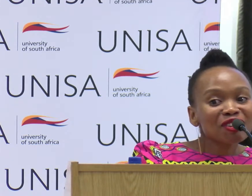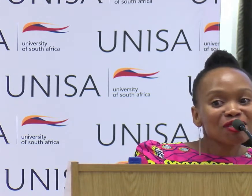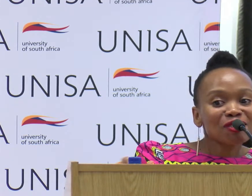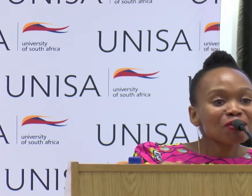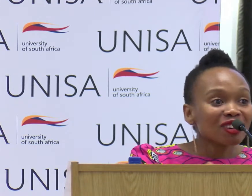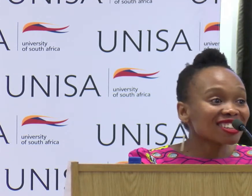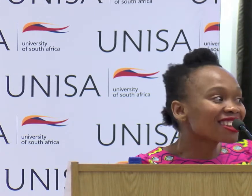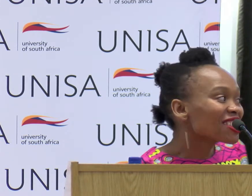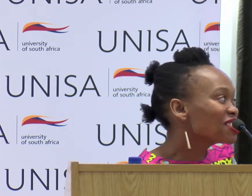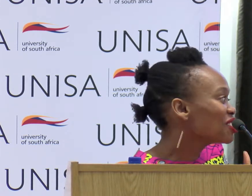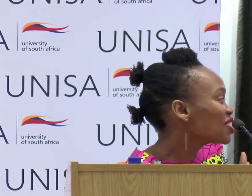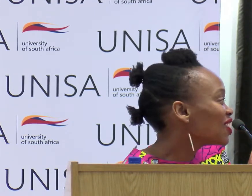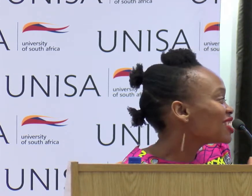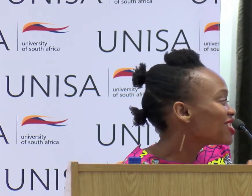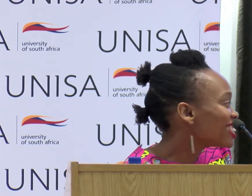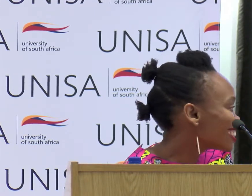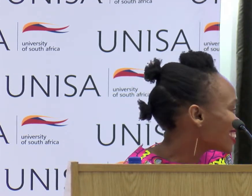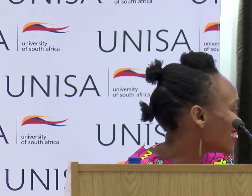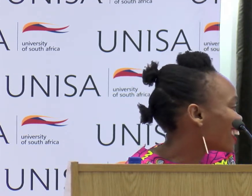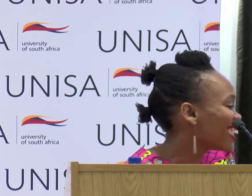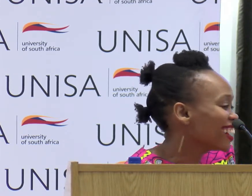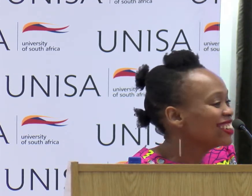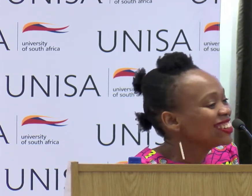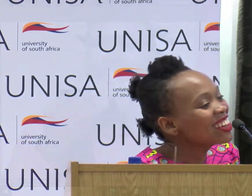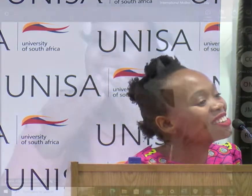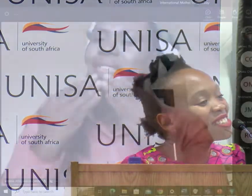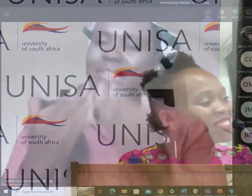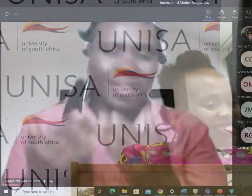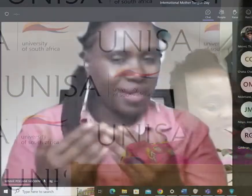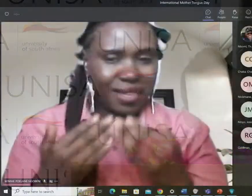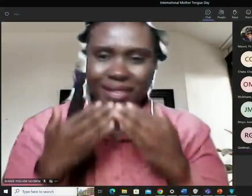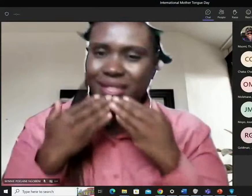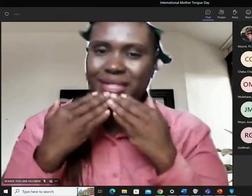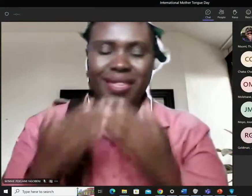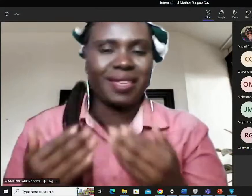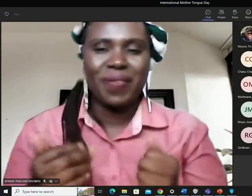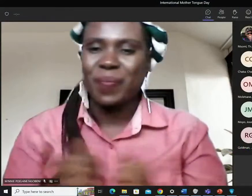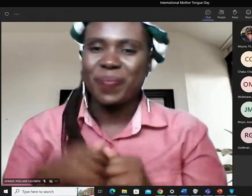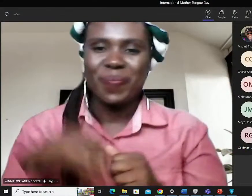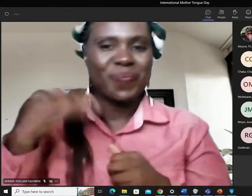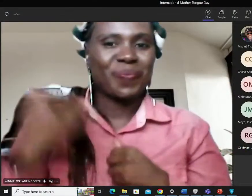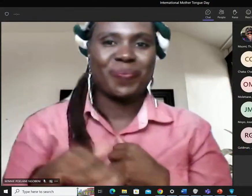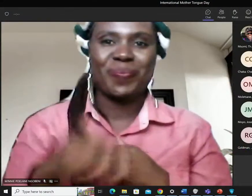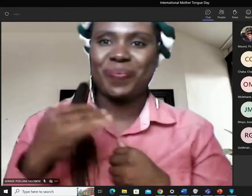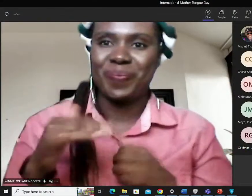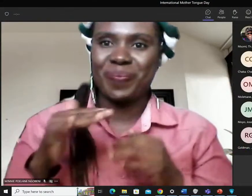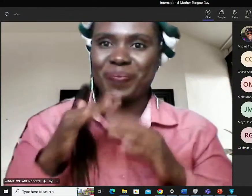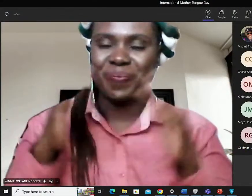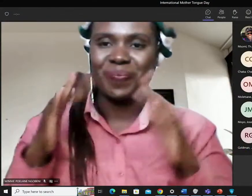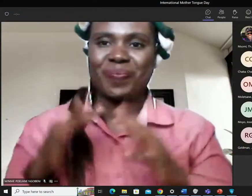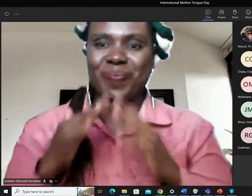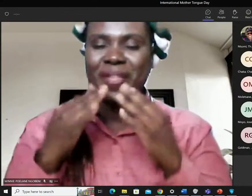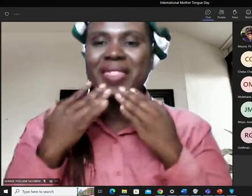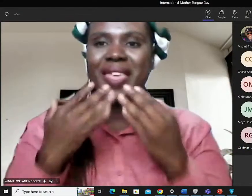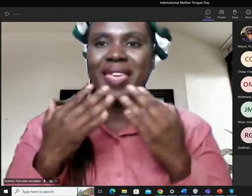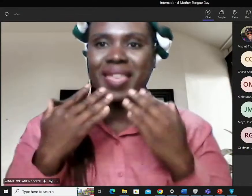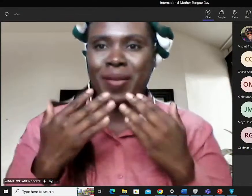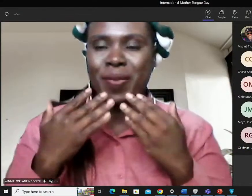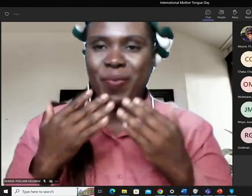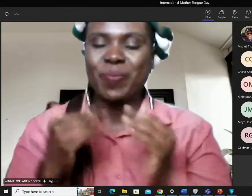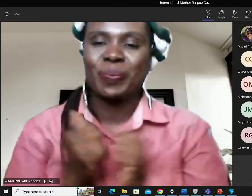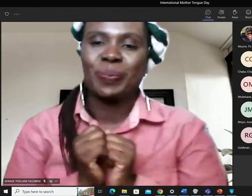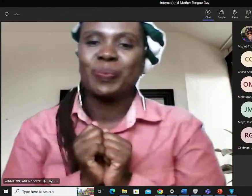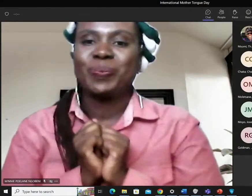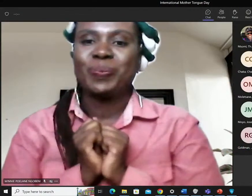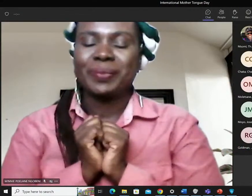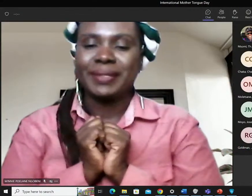Thank you so much, and thank you to all the readers. That was awesome. Thank you.